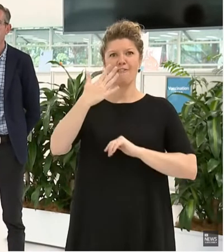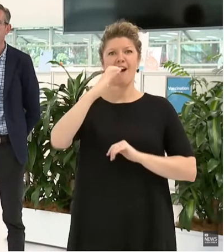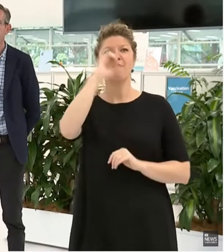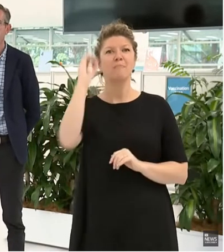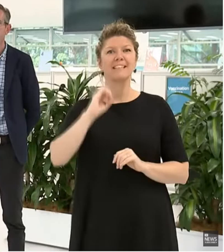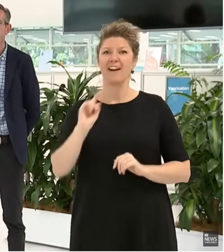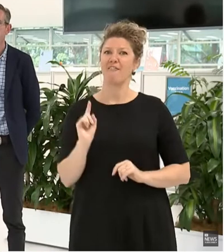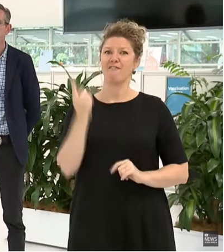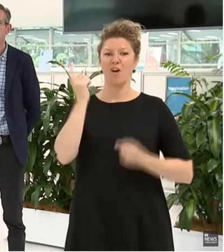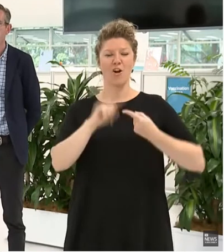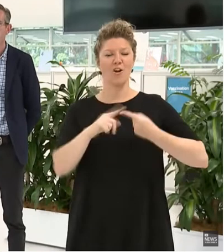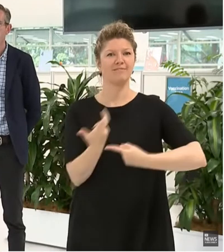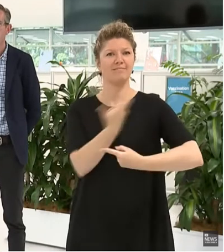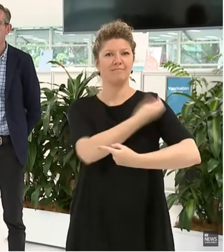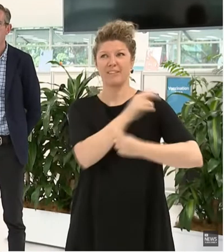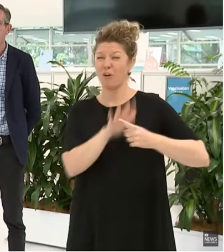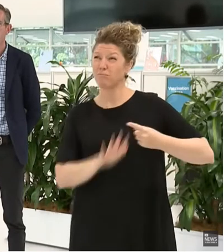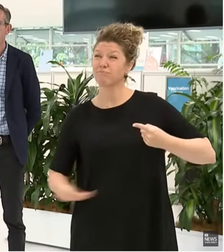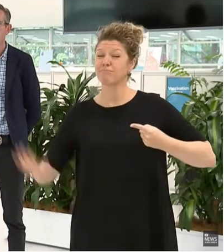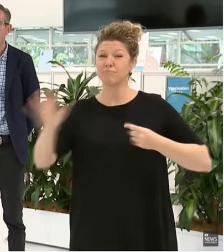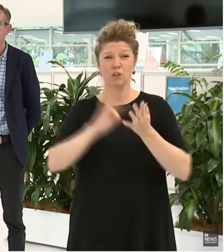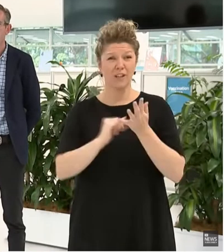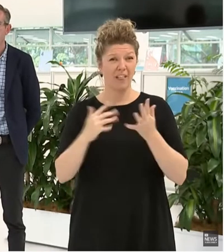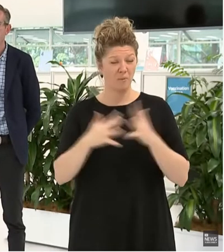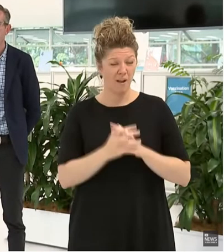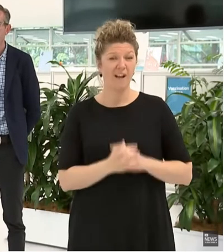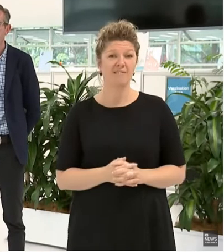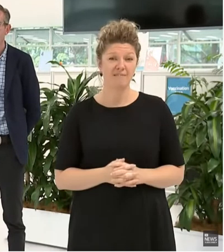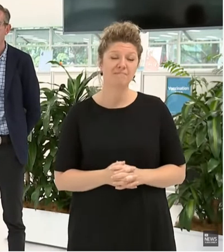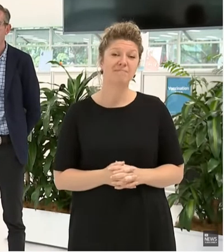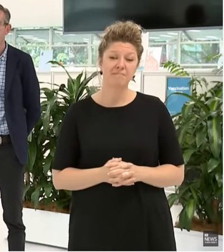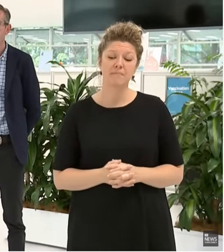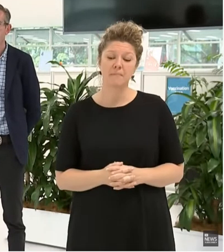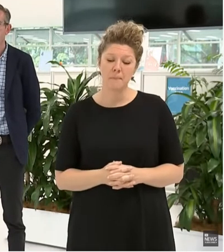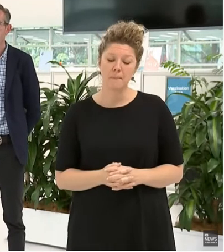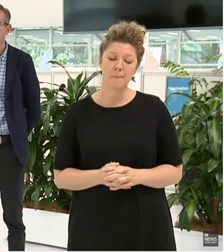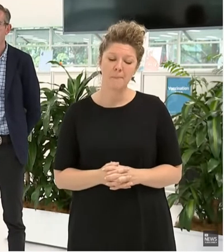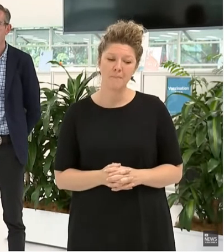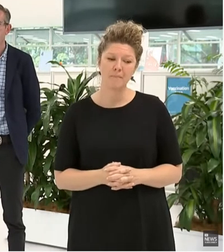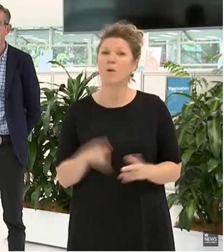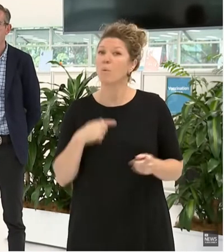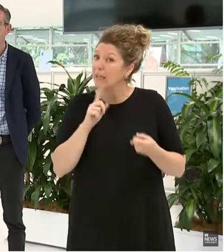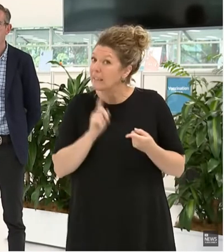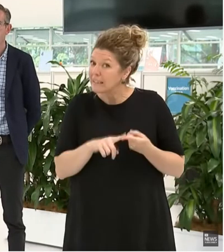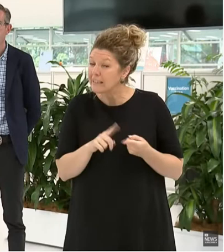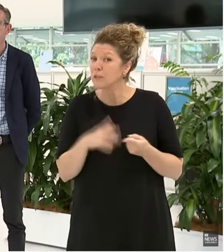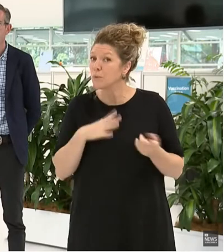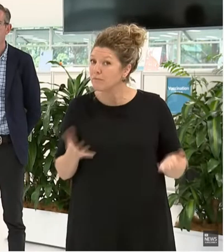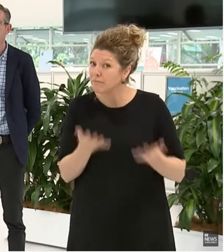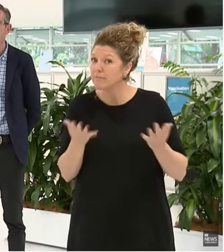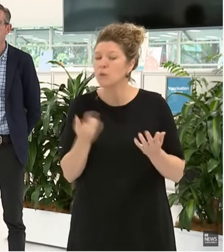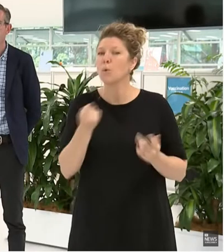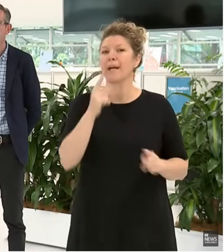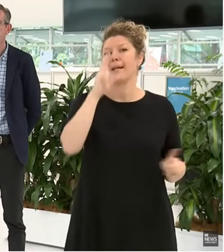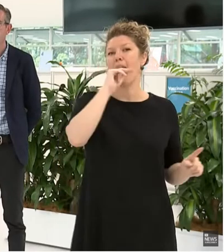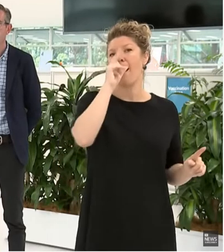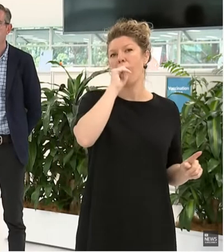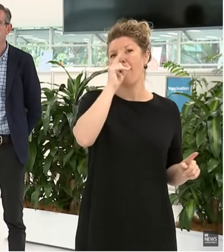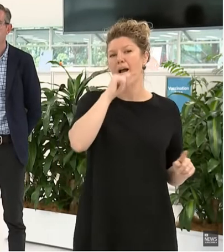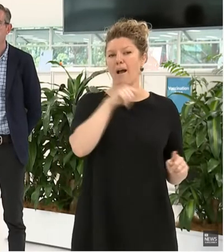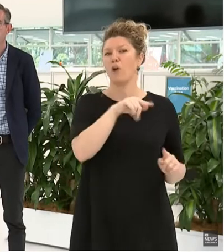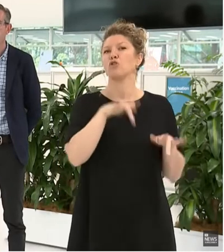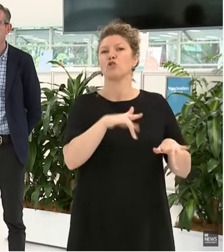dose for the majority of the community, obviously. But we're still keen to see younger people